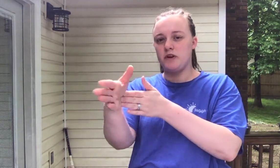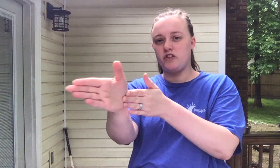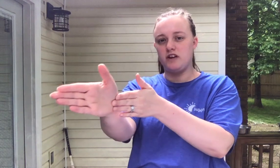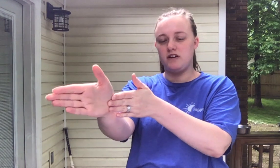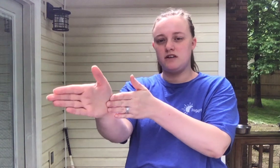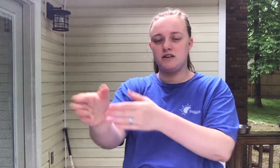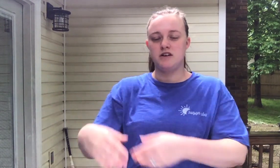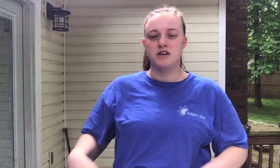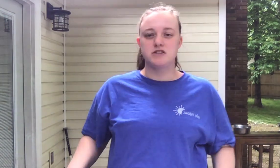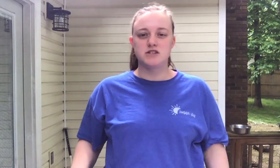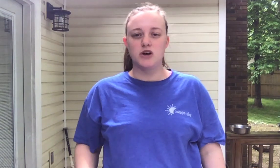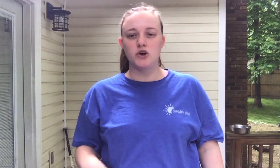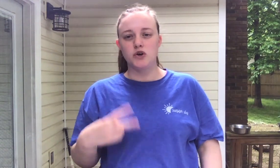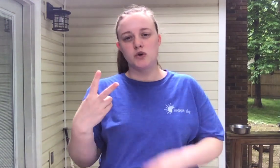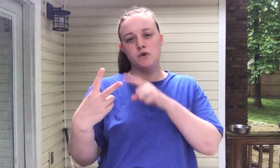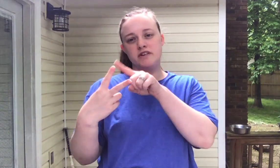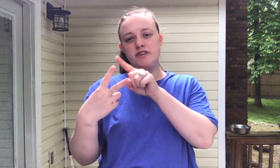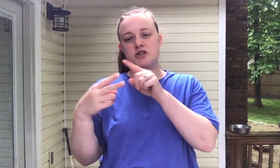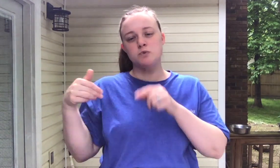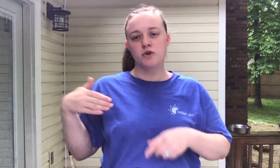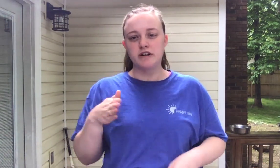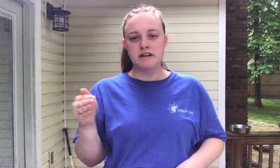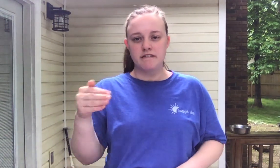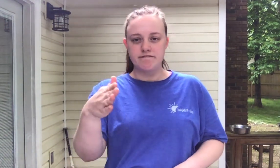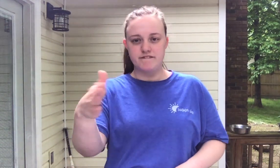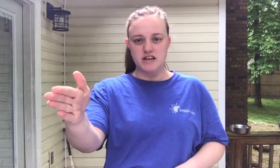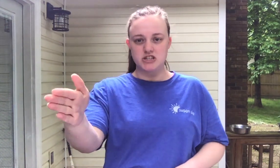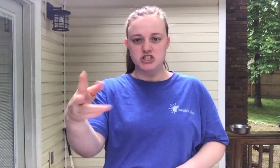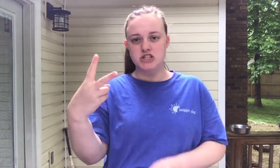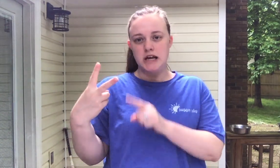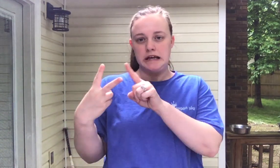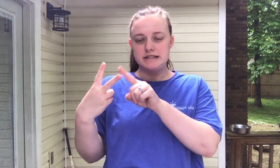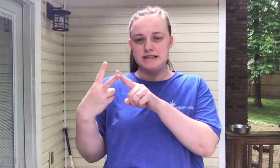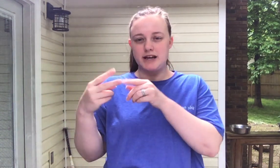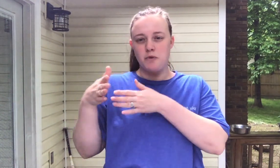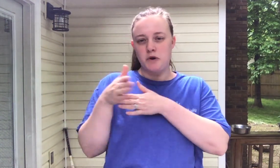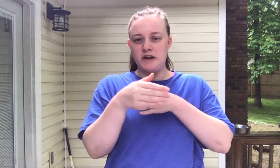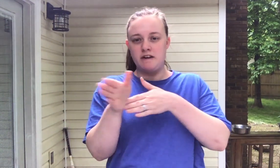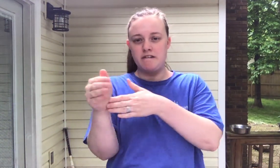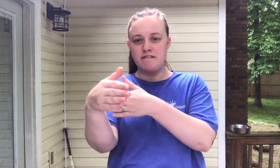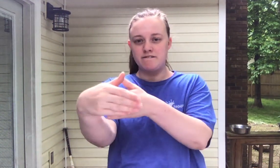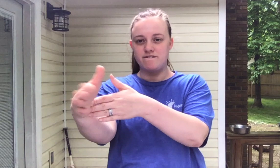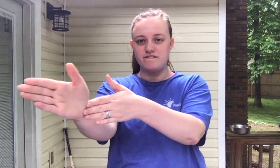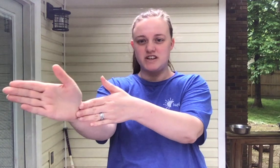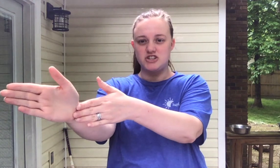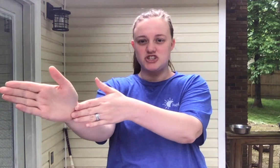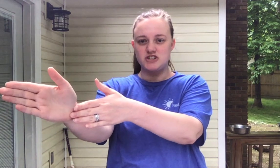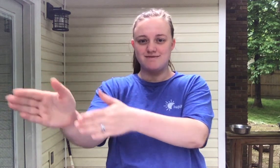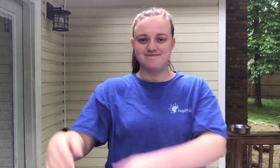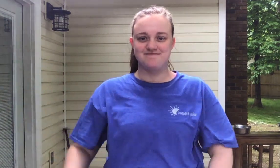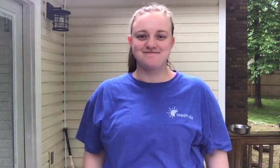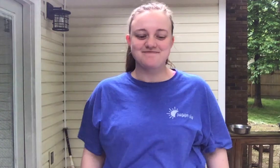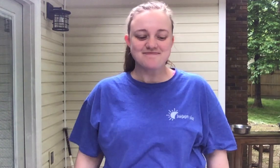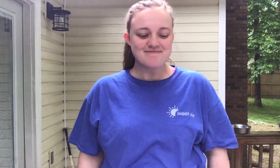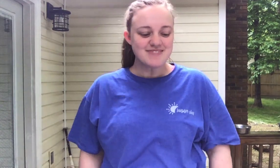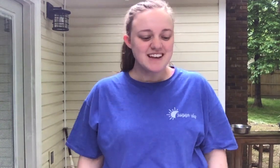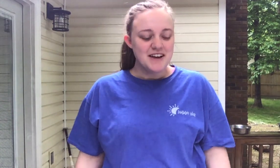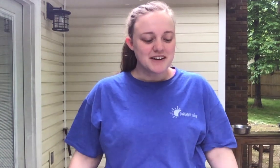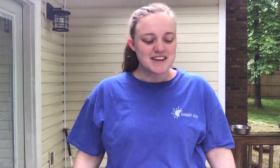it. So the first one, fish. Second one, fish. Okay, then